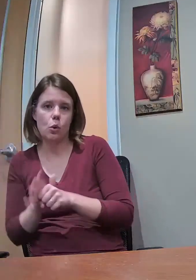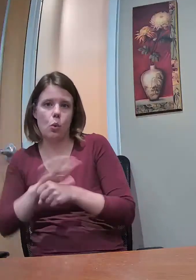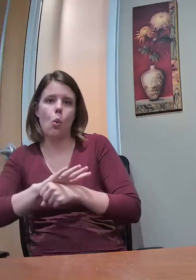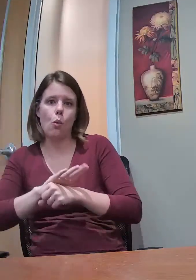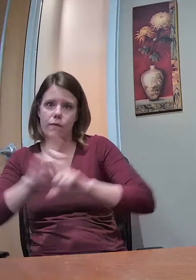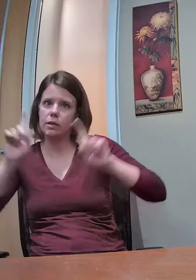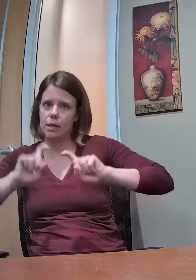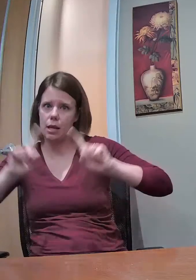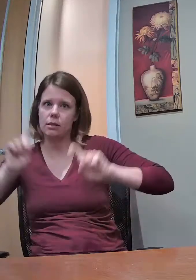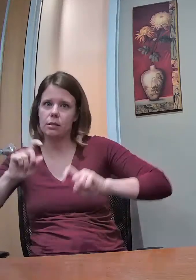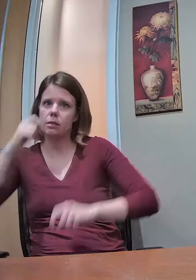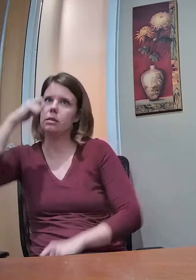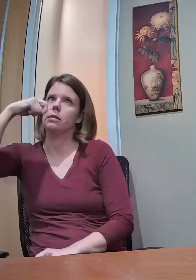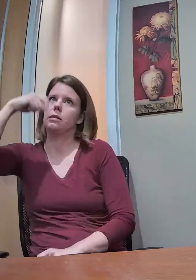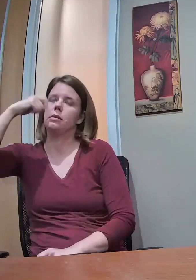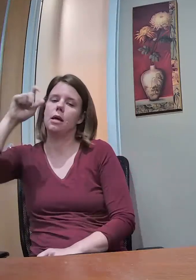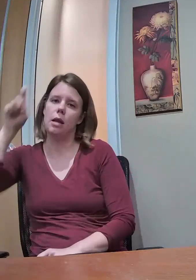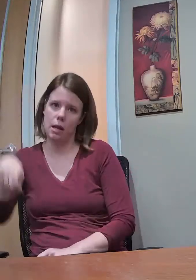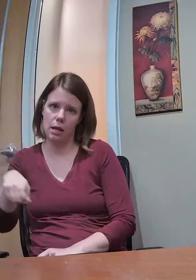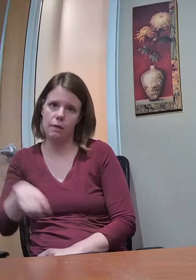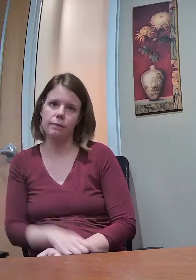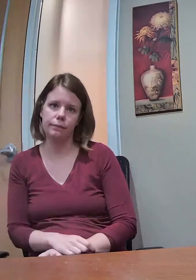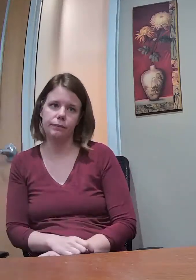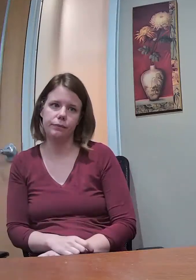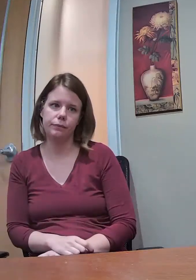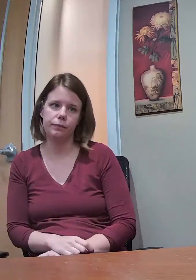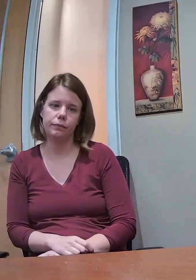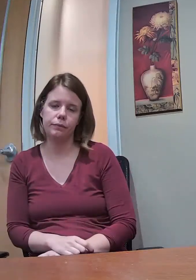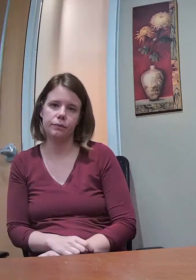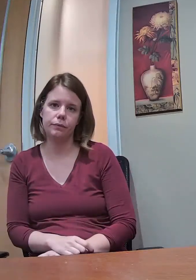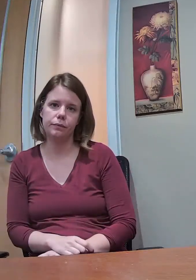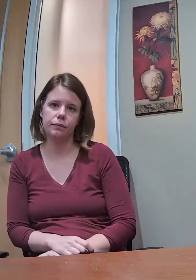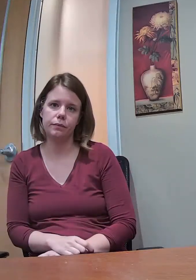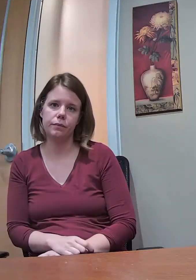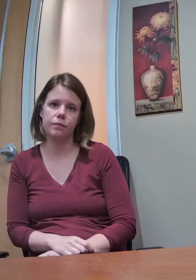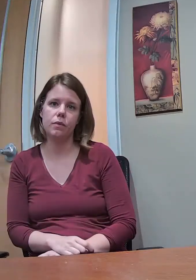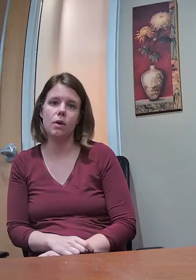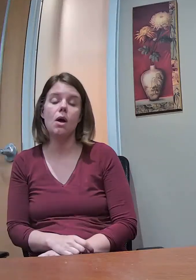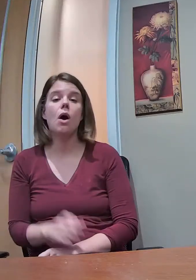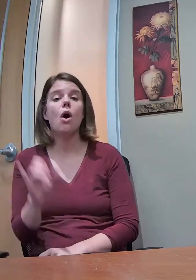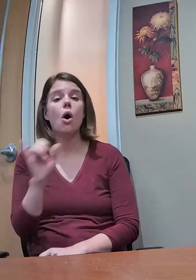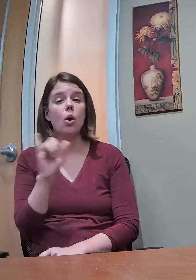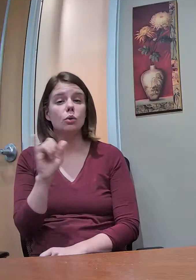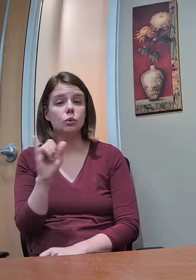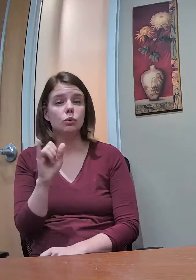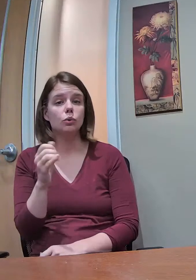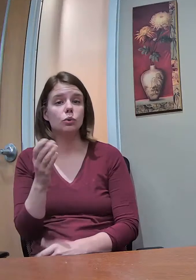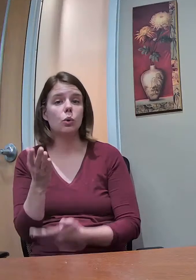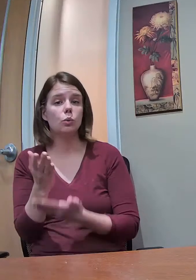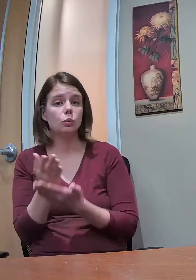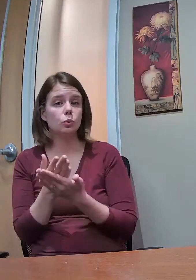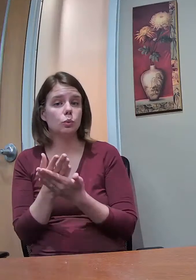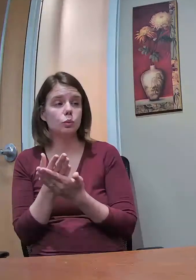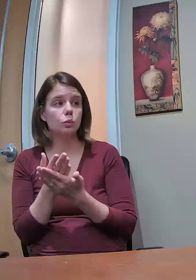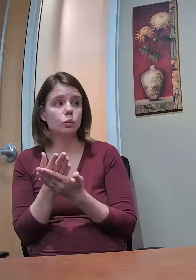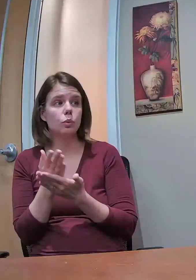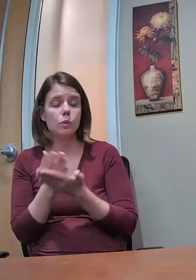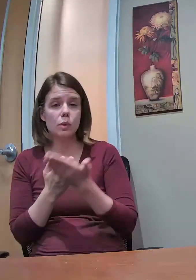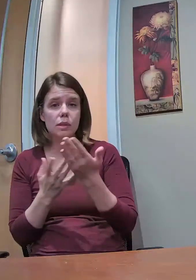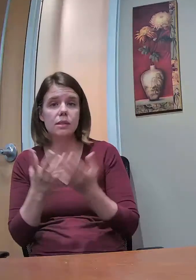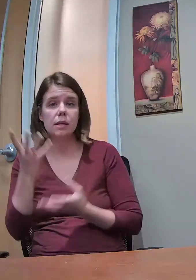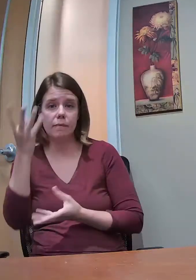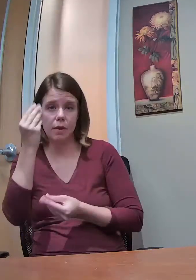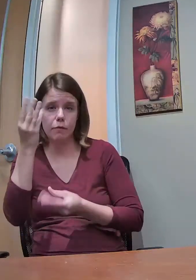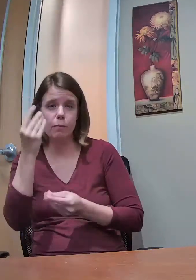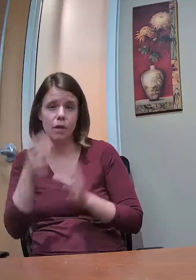test. We also have now received some information, and so that will be handed out to